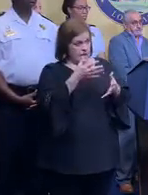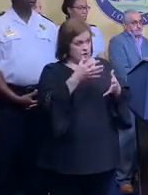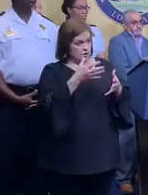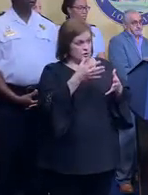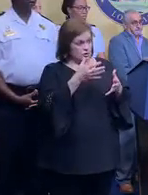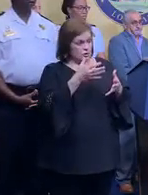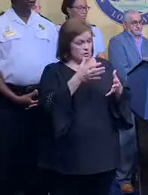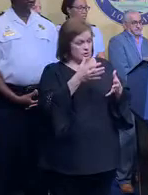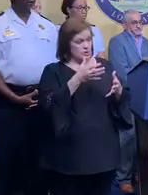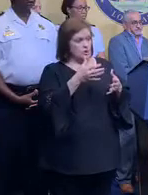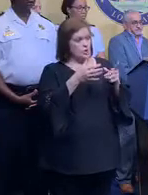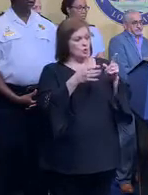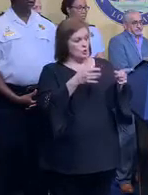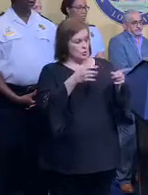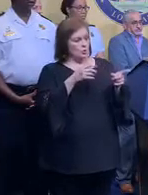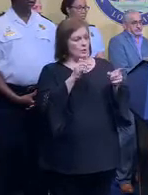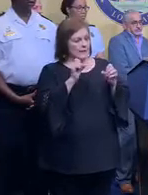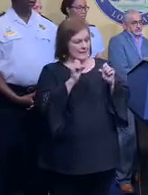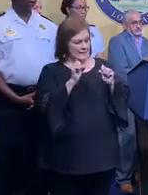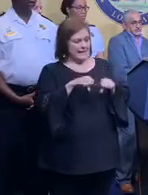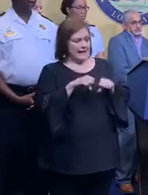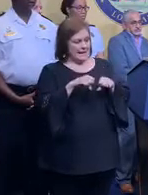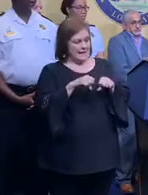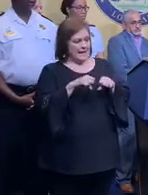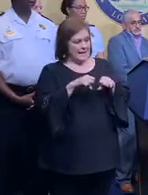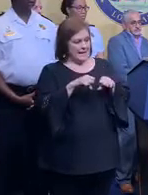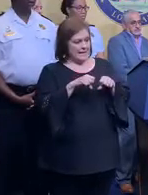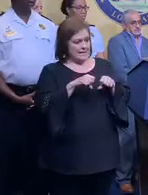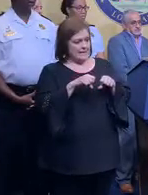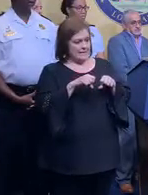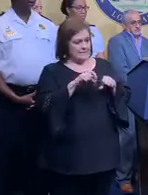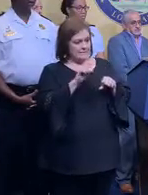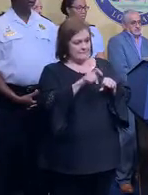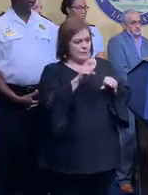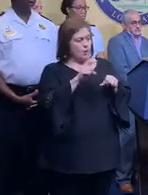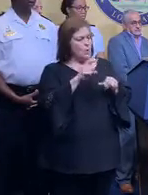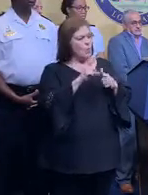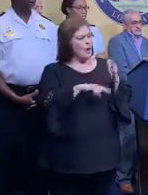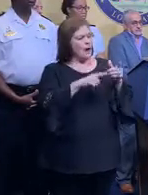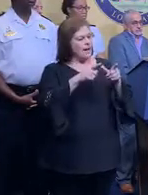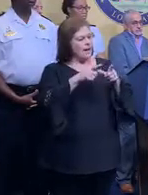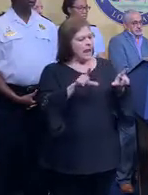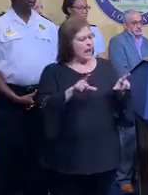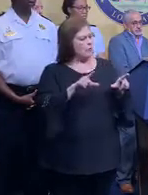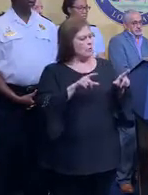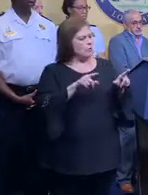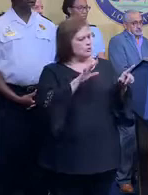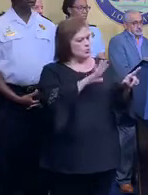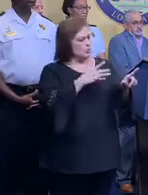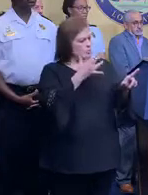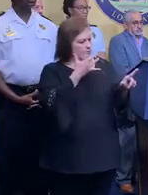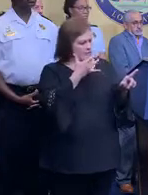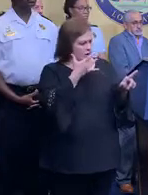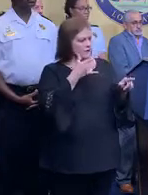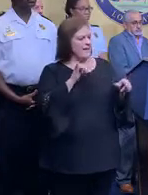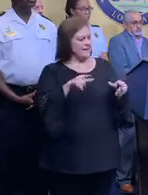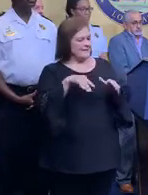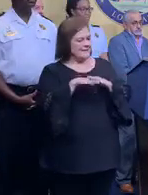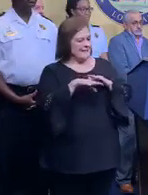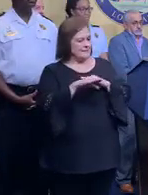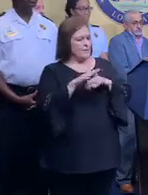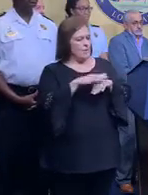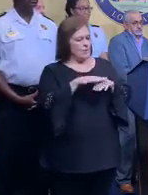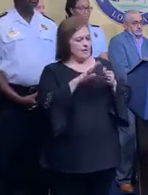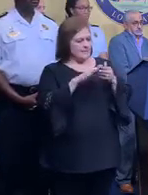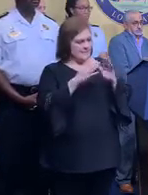technological device, you can put it in whatever language and it will translate for you as well. That's accessible on the